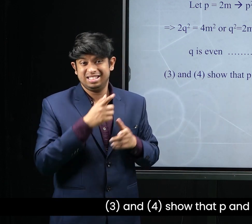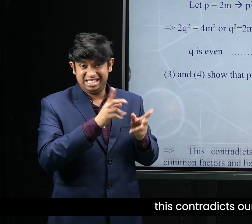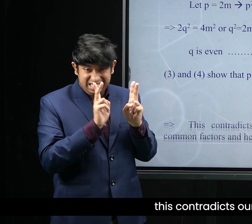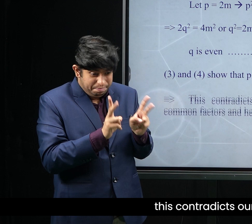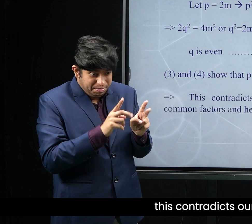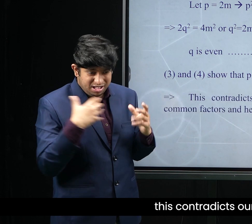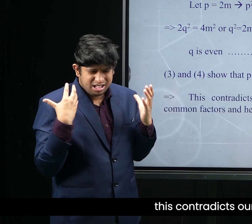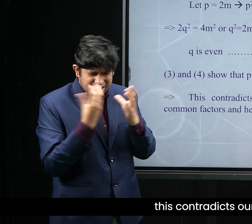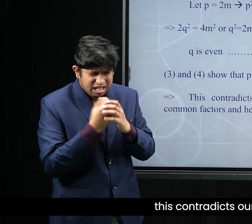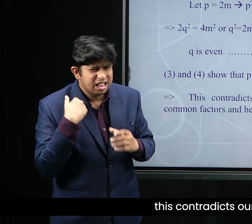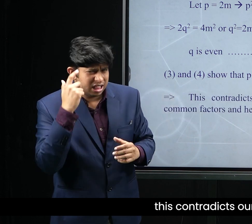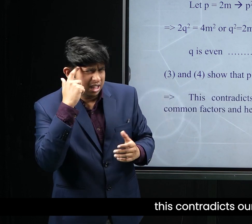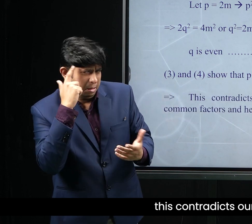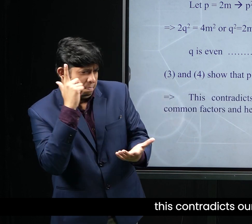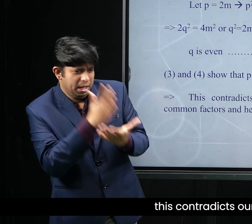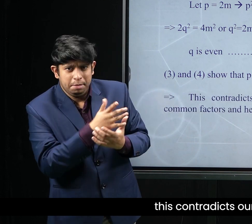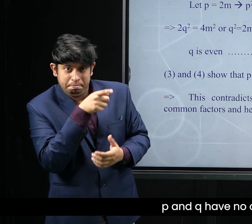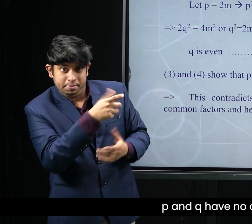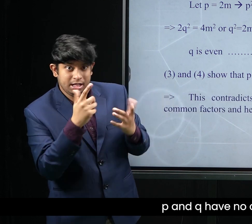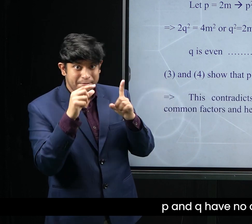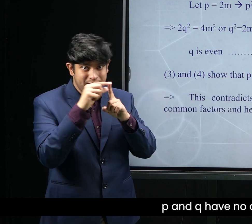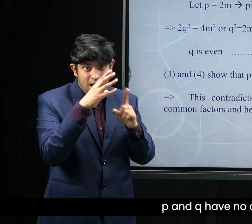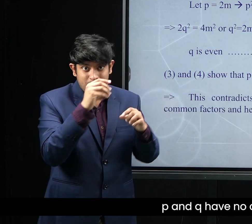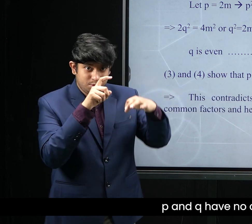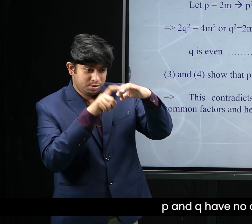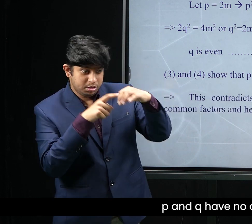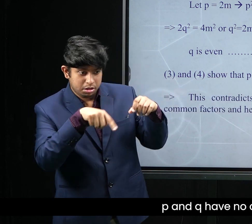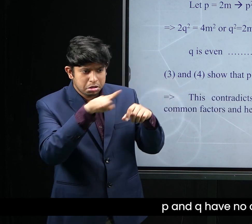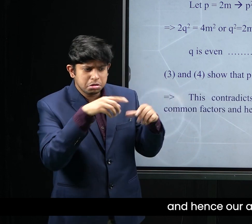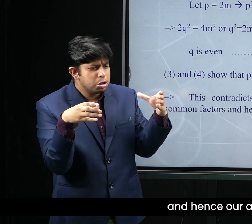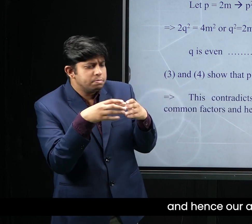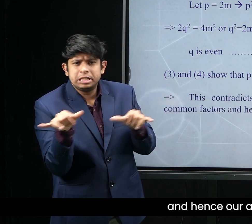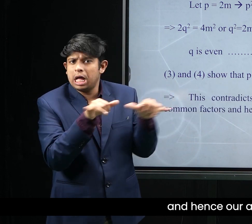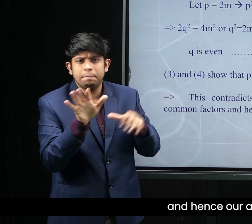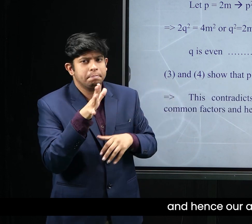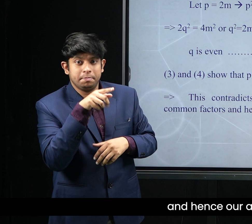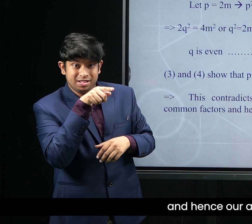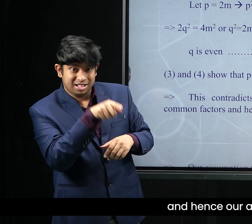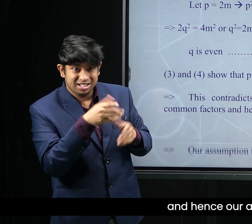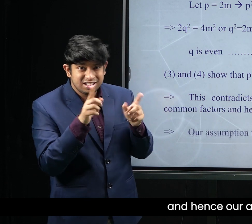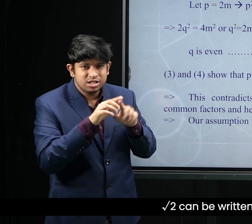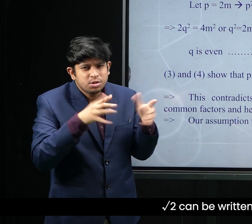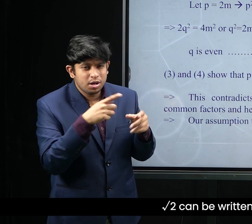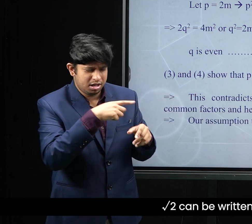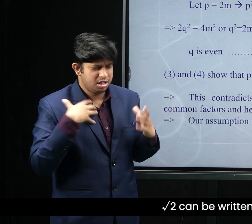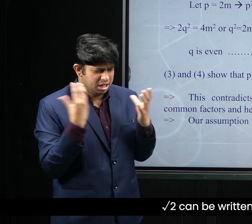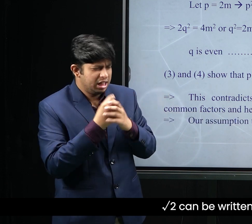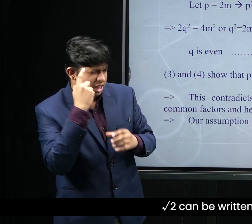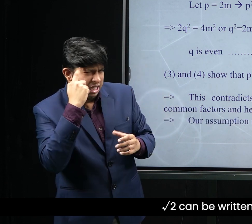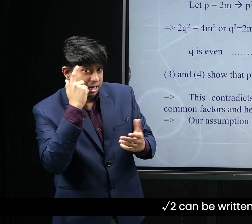This contradicts our assumption that p and q have no common factors, and hence our assumption that root 2 can be written as p by